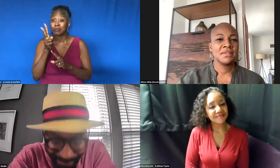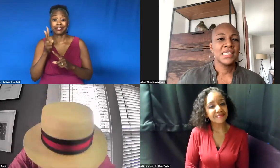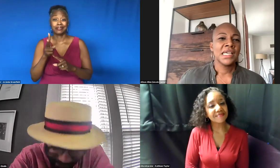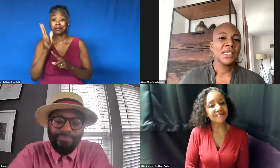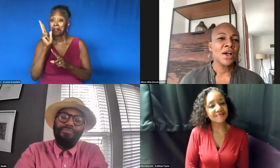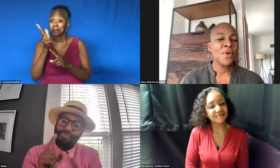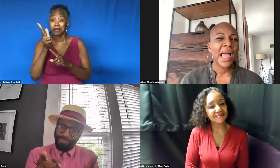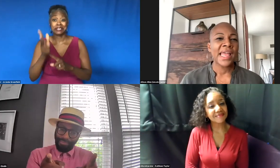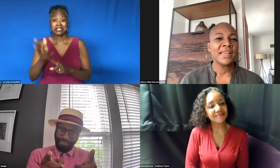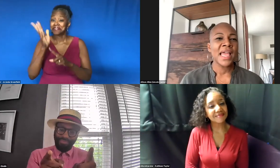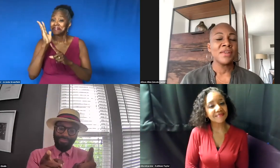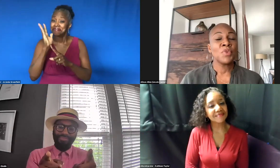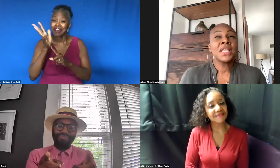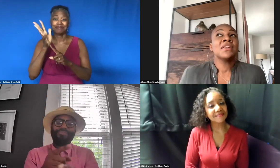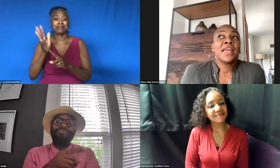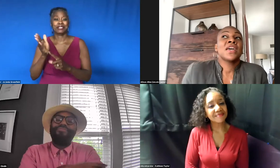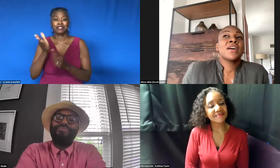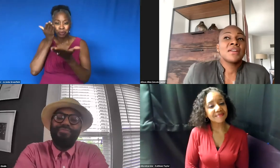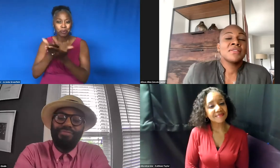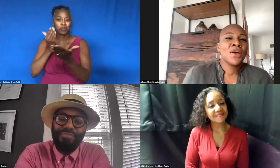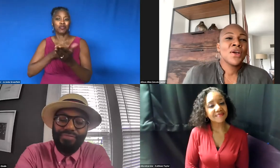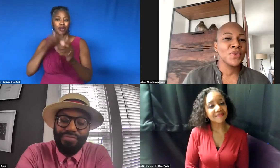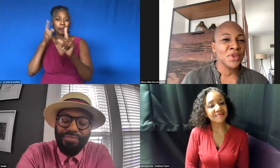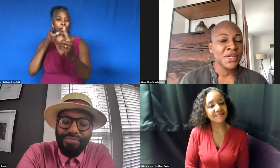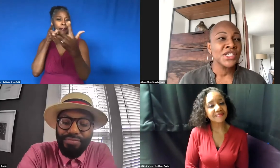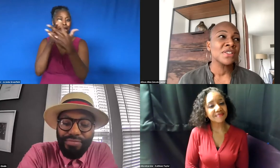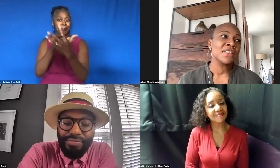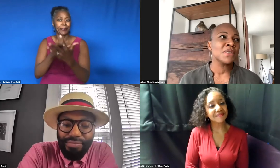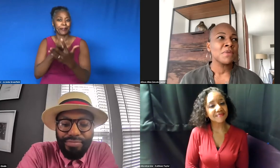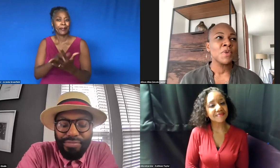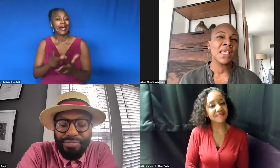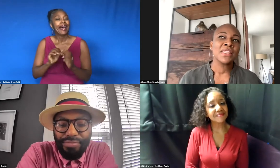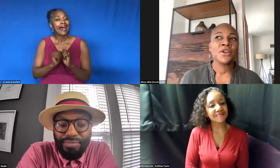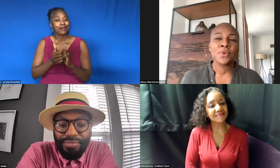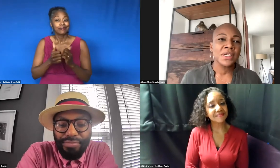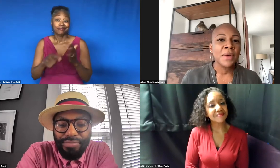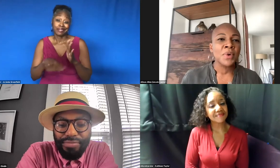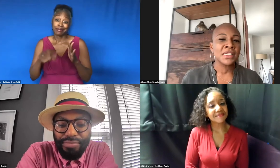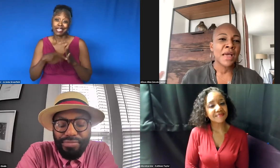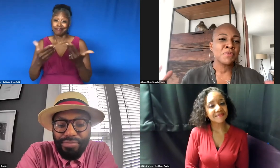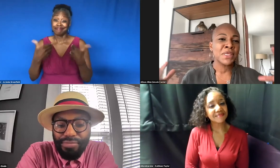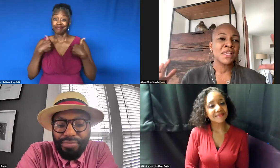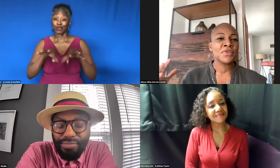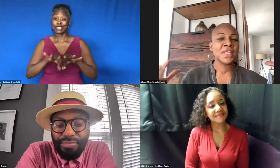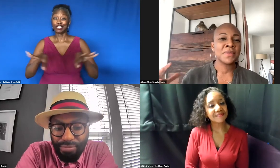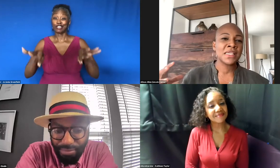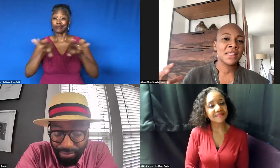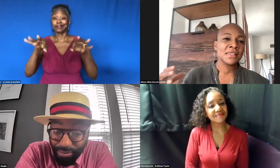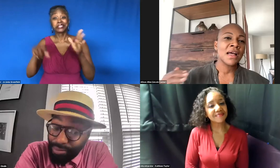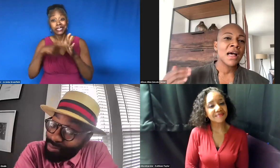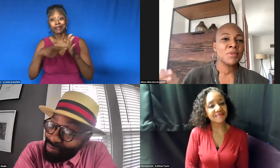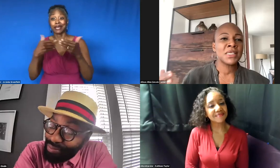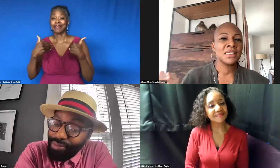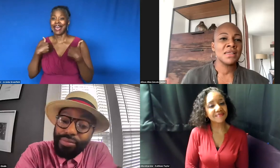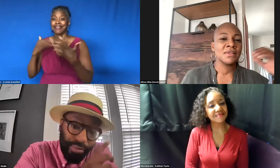point, and we can get there, through the credentials, and sometimes we get there through our networks. And that would be the other thing I would say